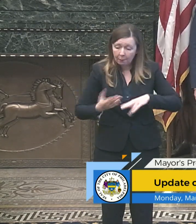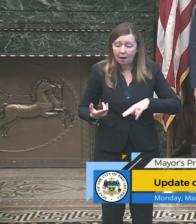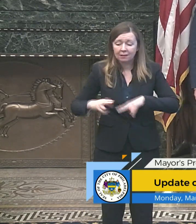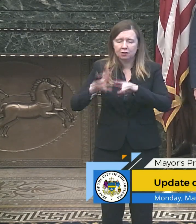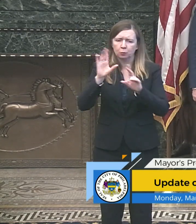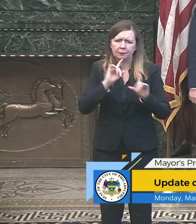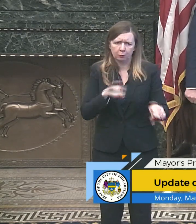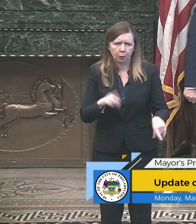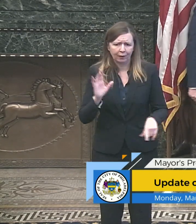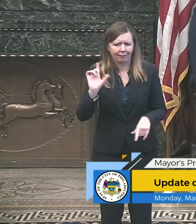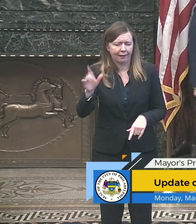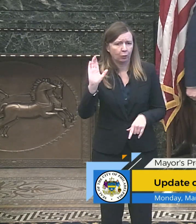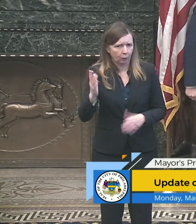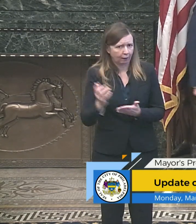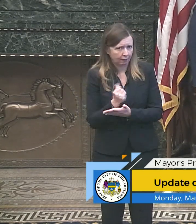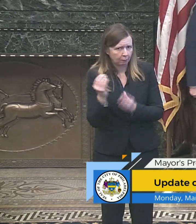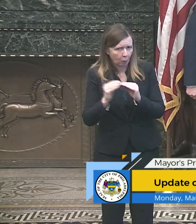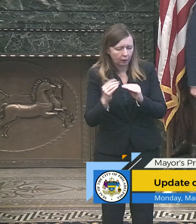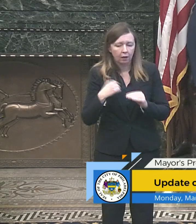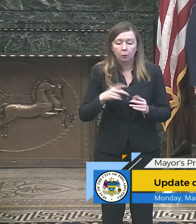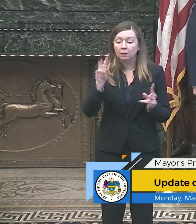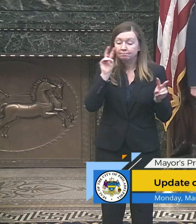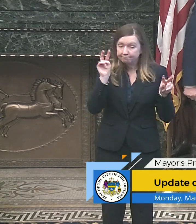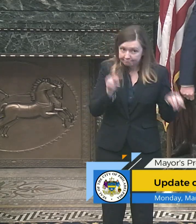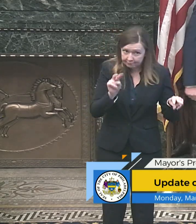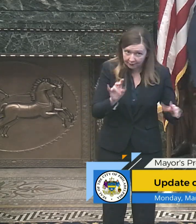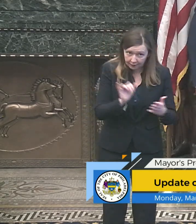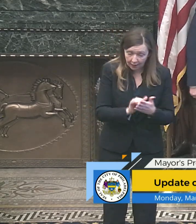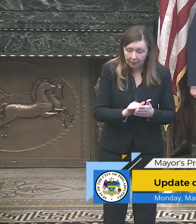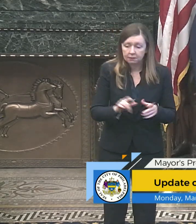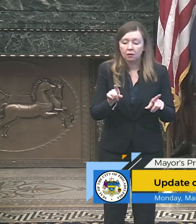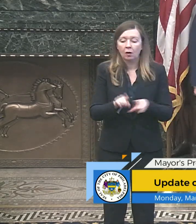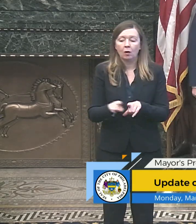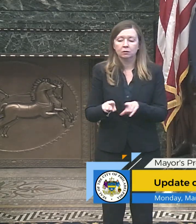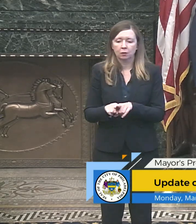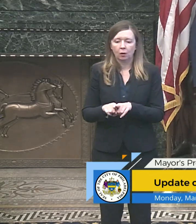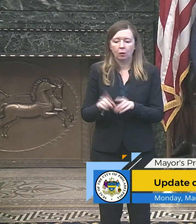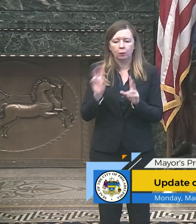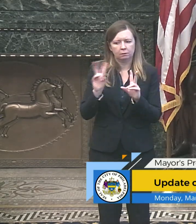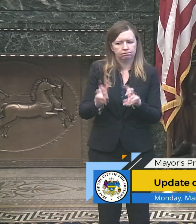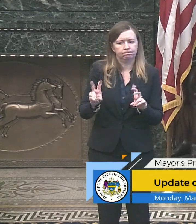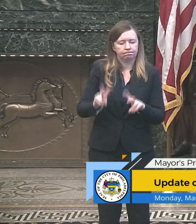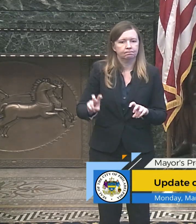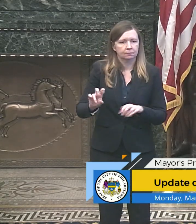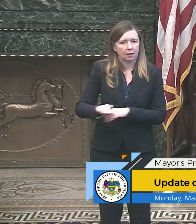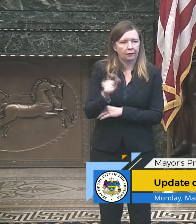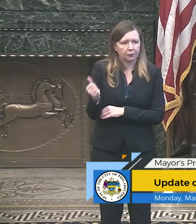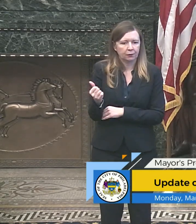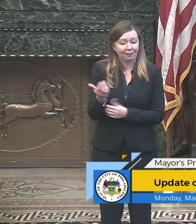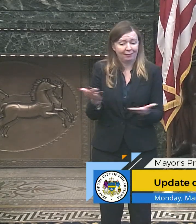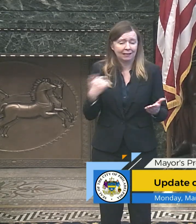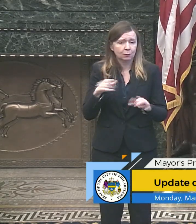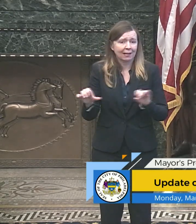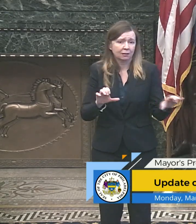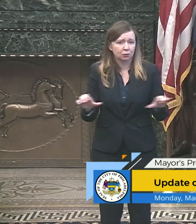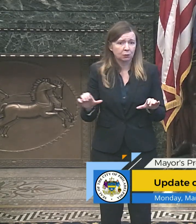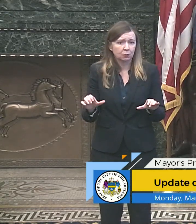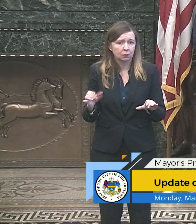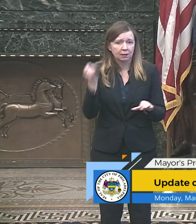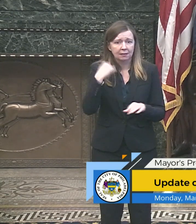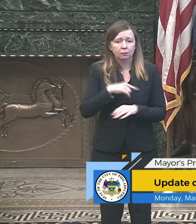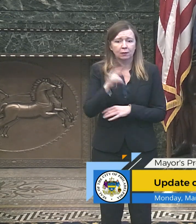reported later. And so we're certainly keeping an eye on that, and also looking at other things we can do in case